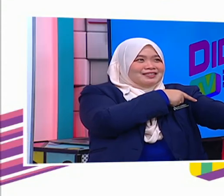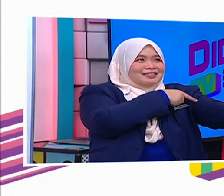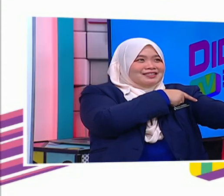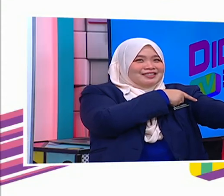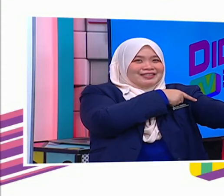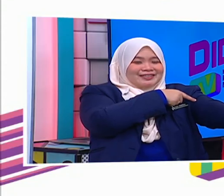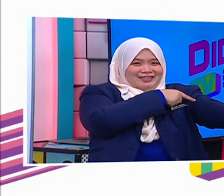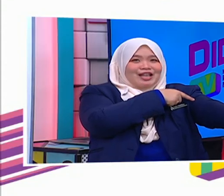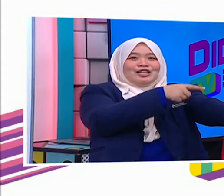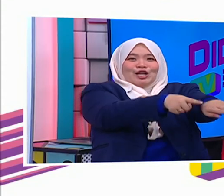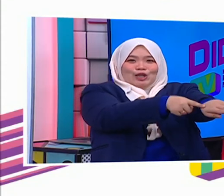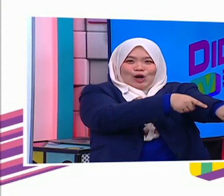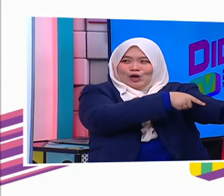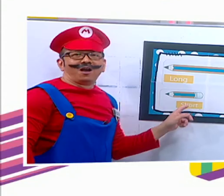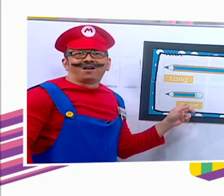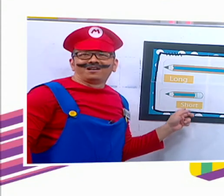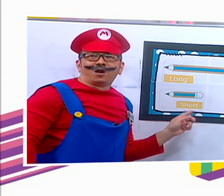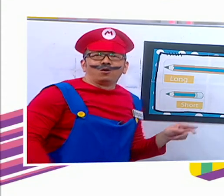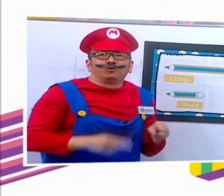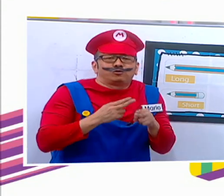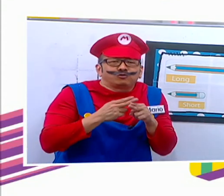Long. Okay, this one. Long.